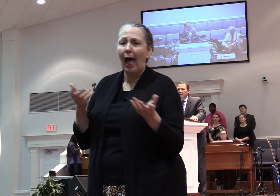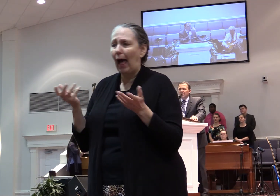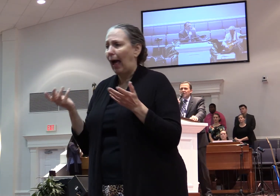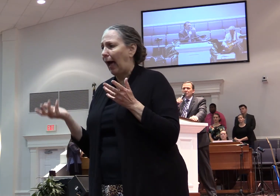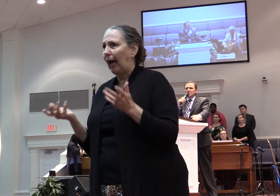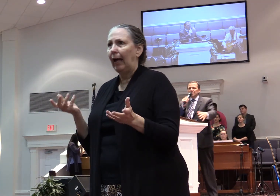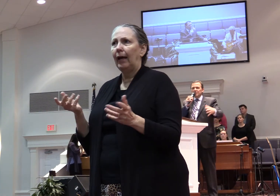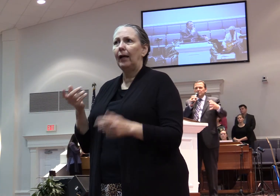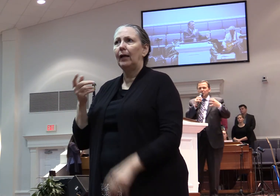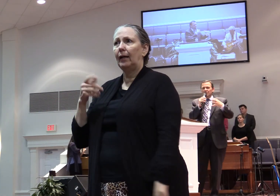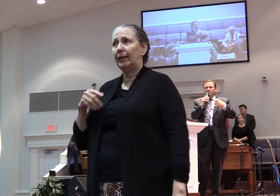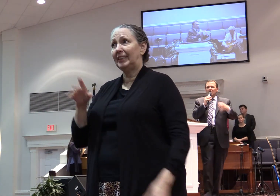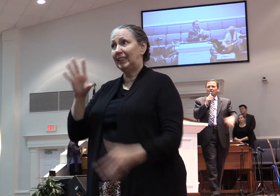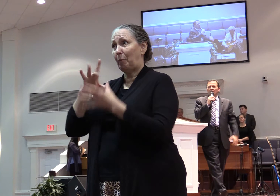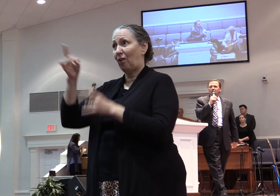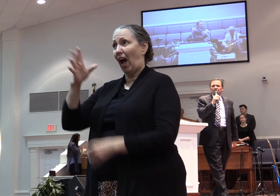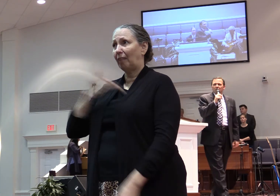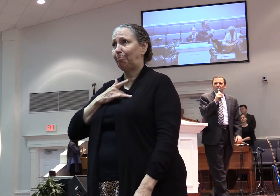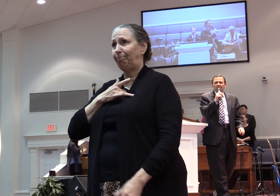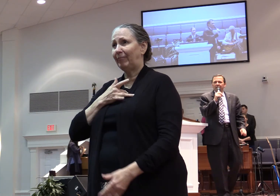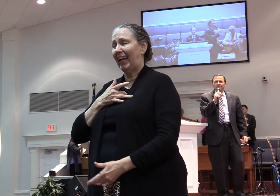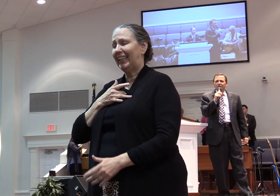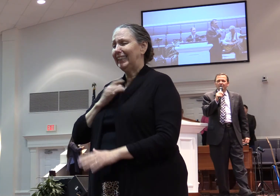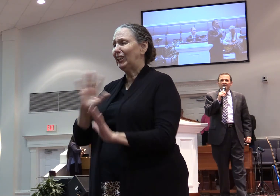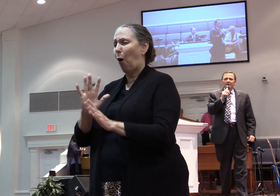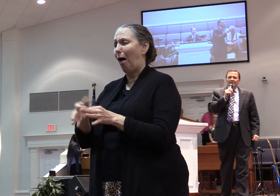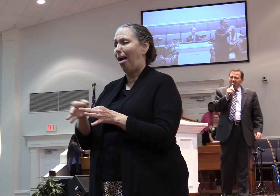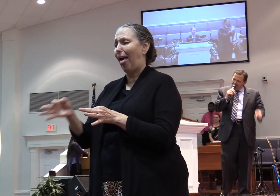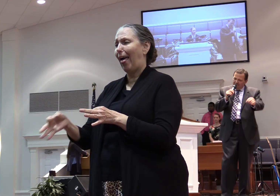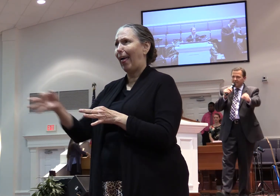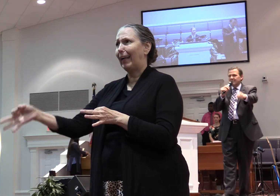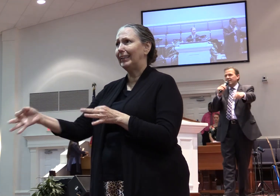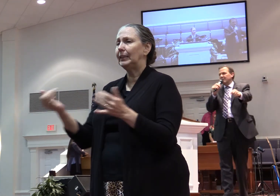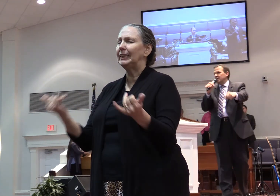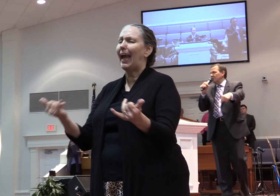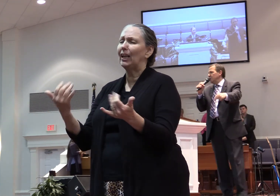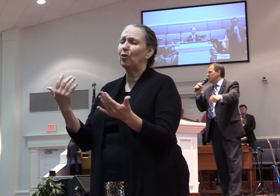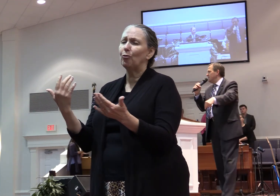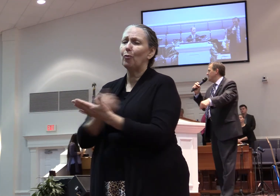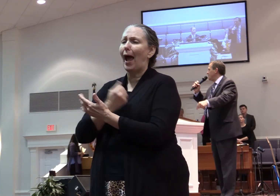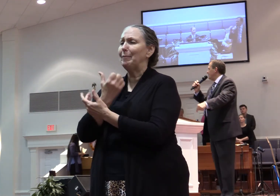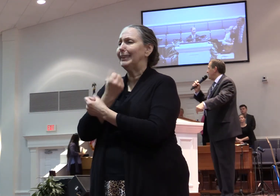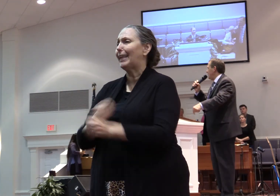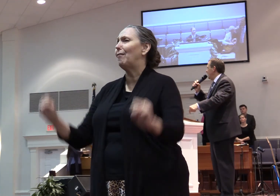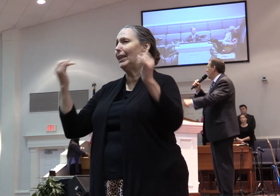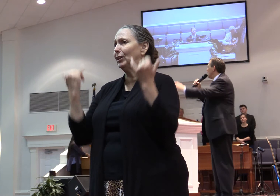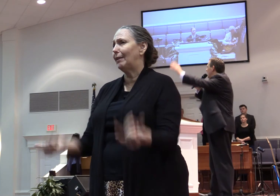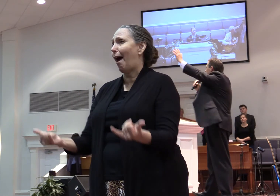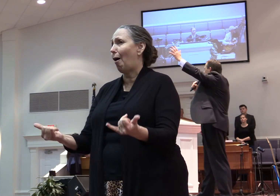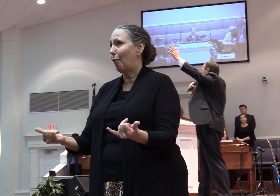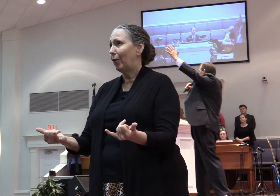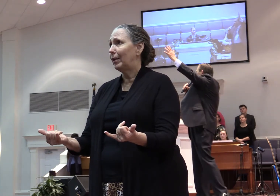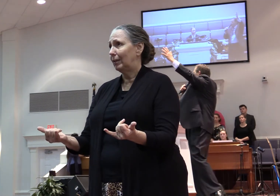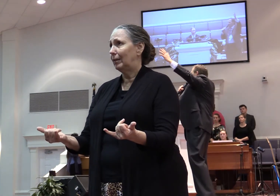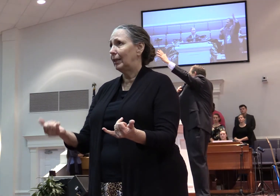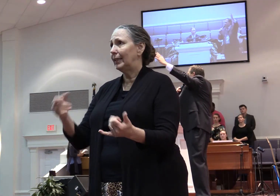When we hear the Spirit pulling on our hearts, don't linger. Right. Today is a day of salvation. Yes. Right